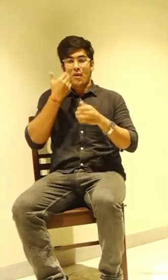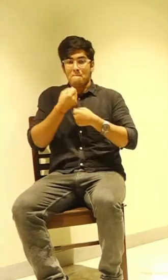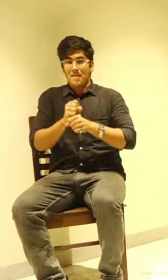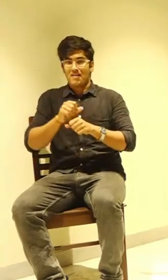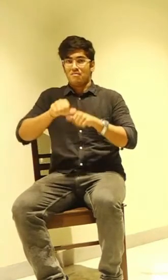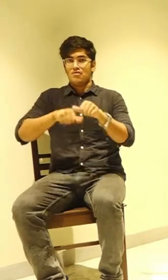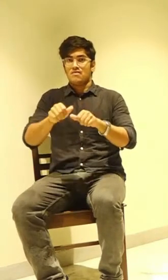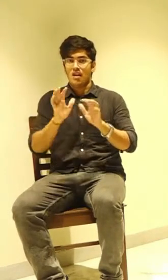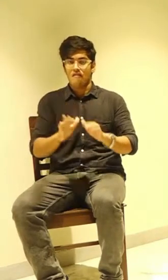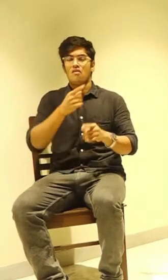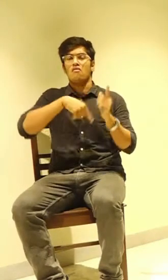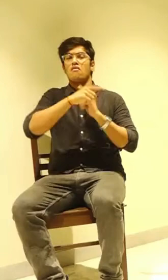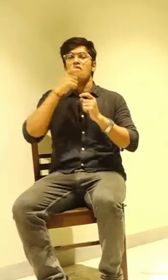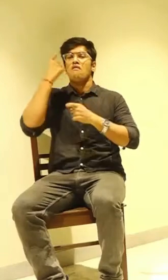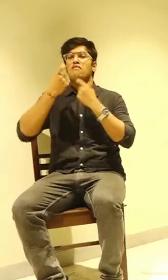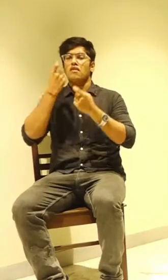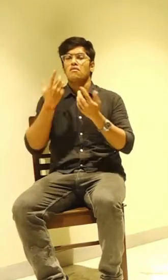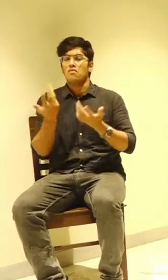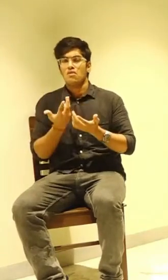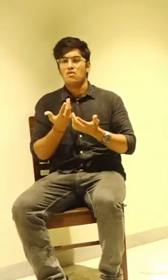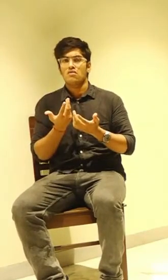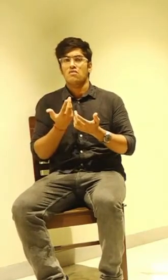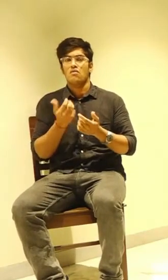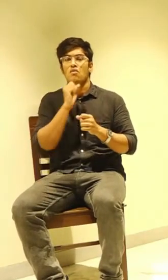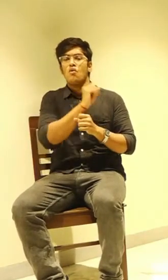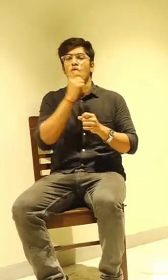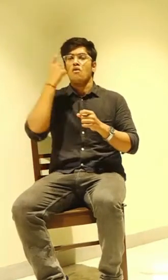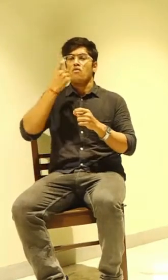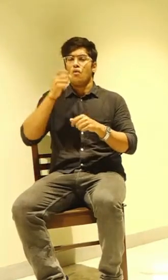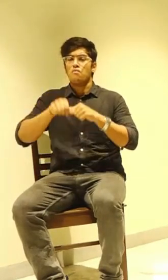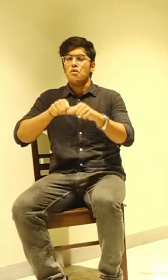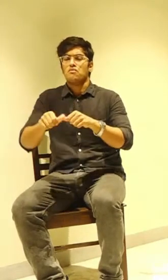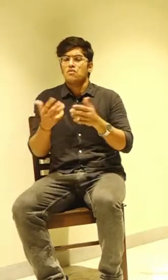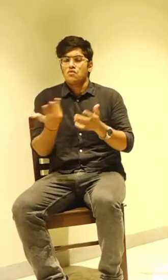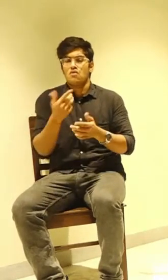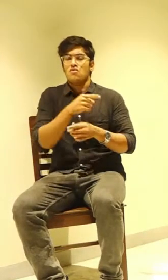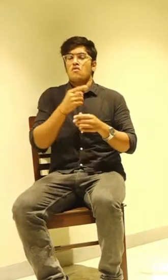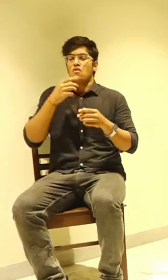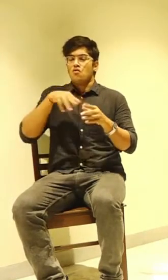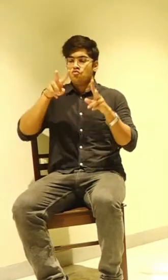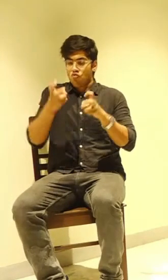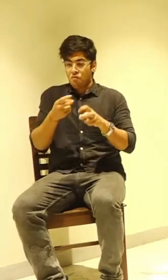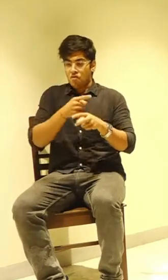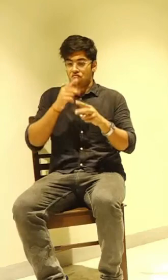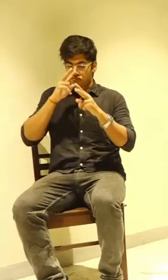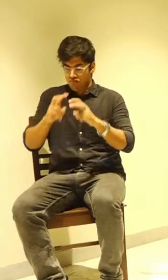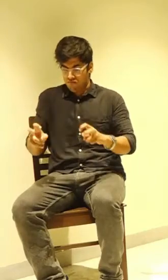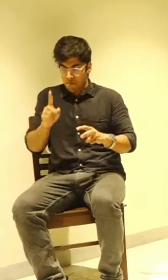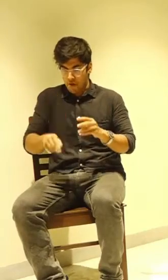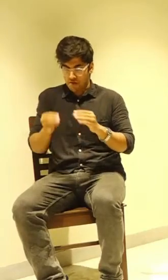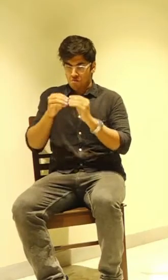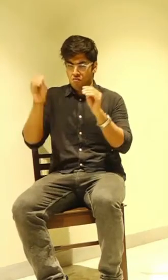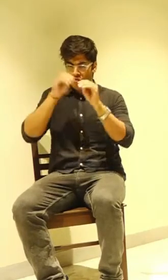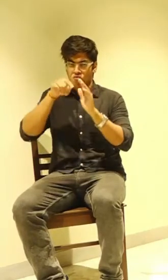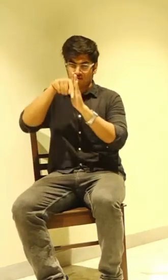did you have in mind? How did you, what was the thought process when you first felt that this is a subject matter that deserves greater attention? Yeah. What